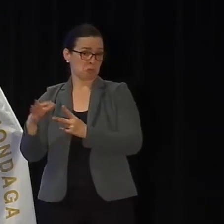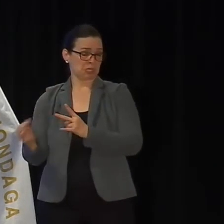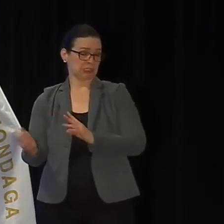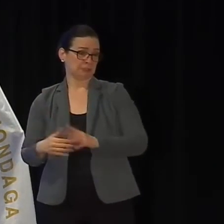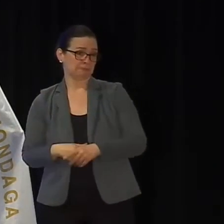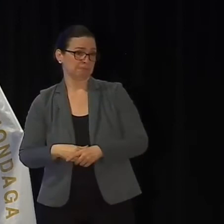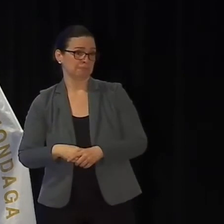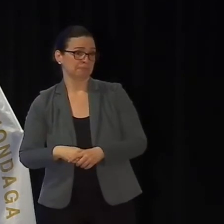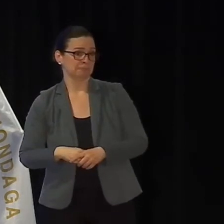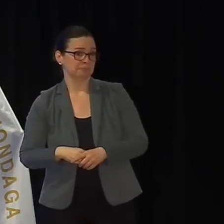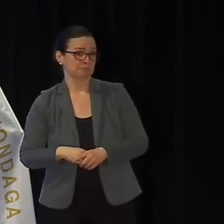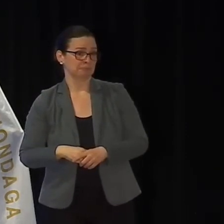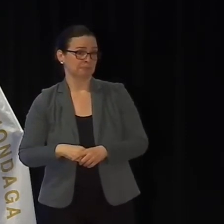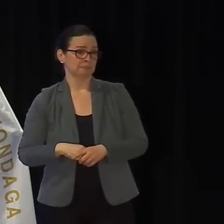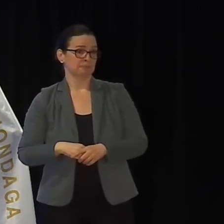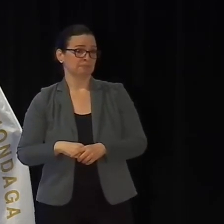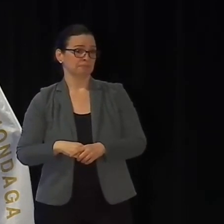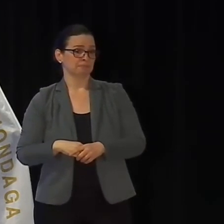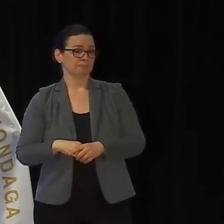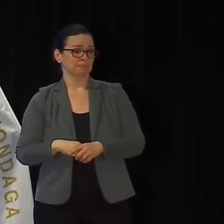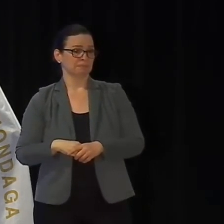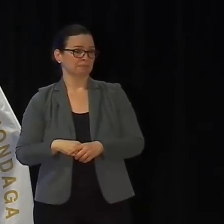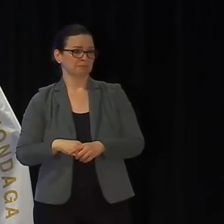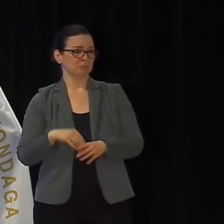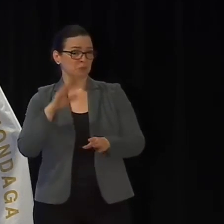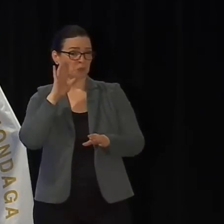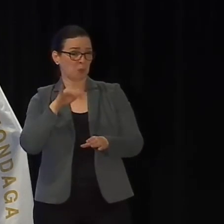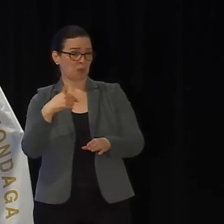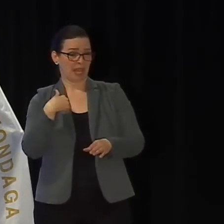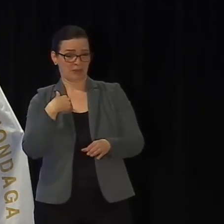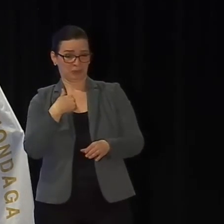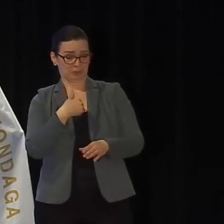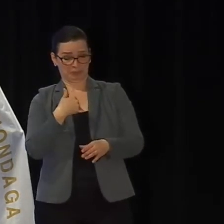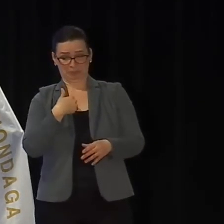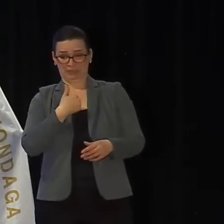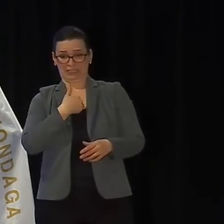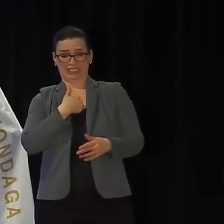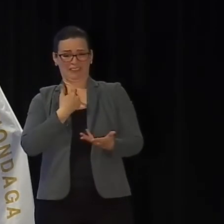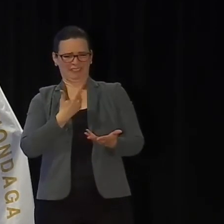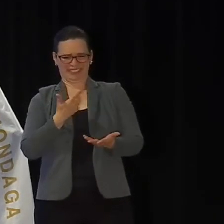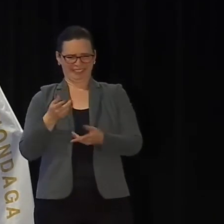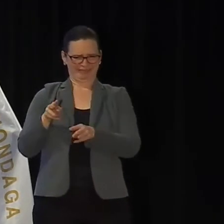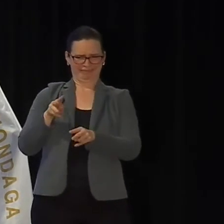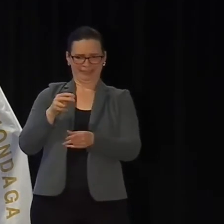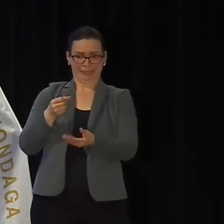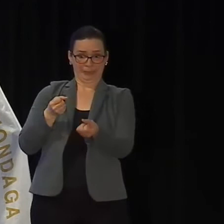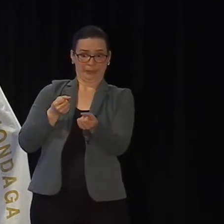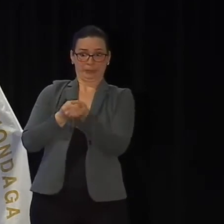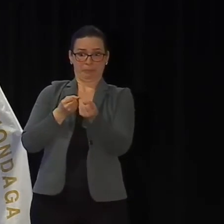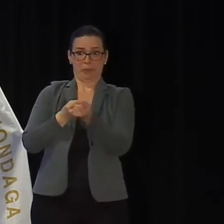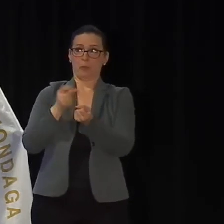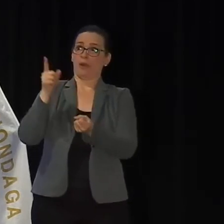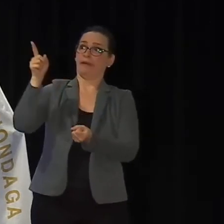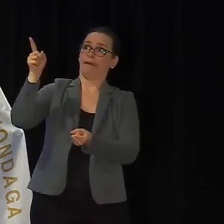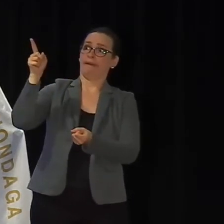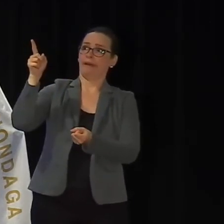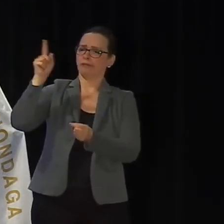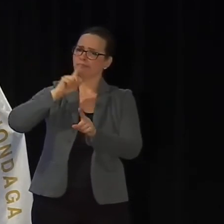doesn't exist. So it's the when we had data going